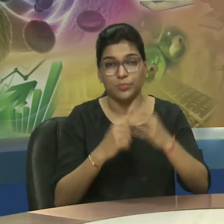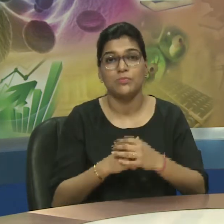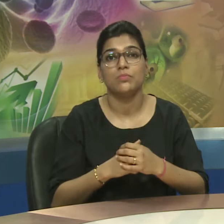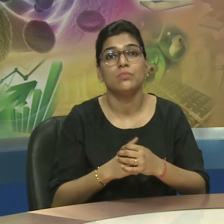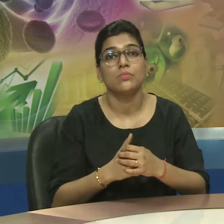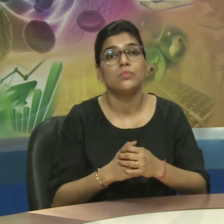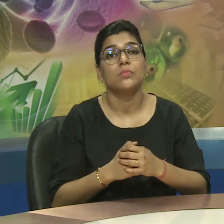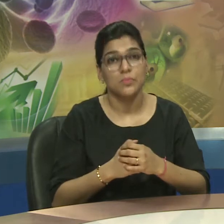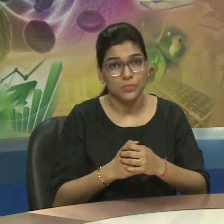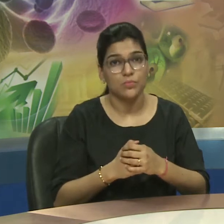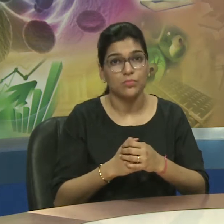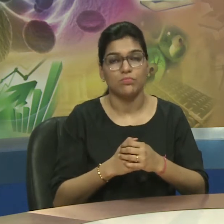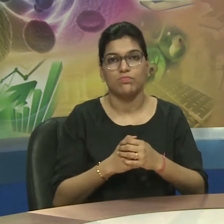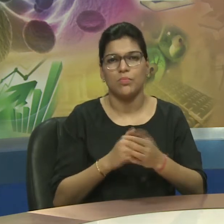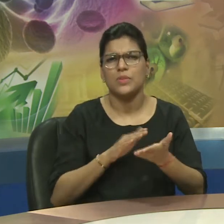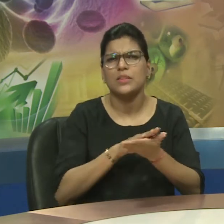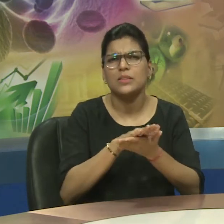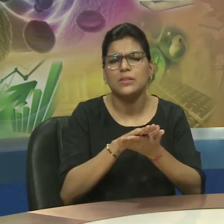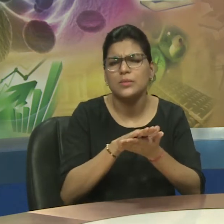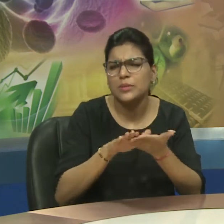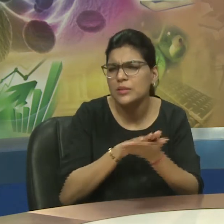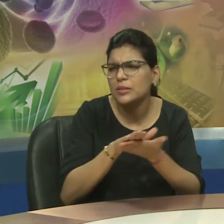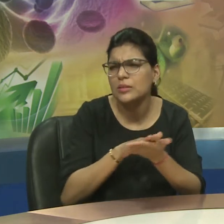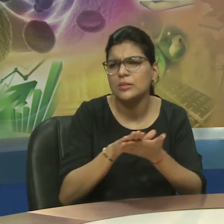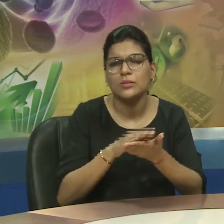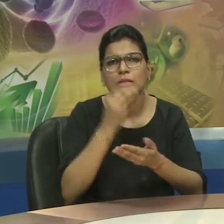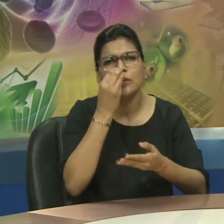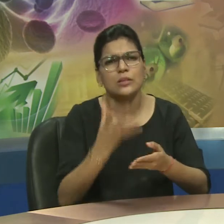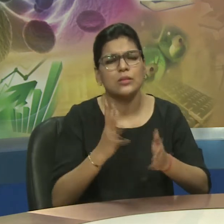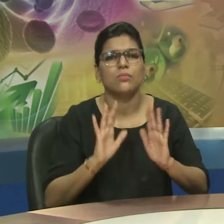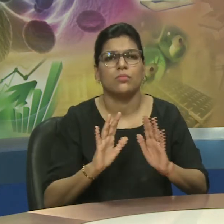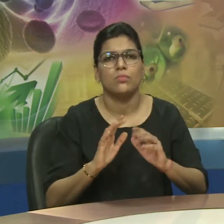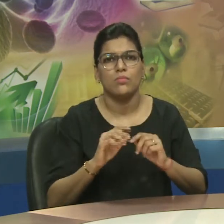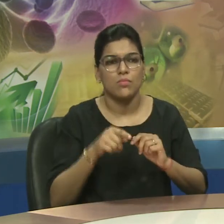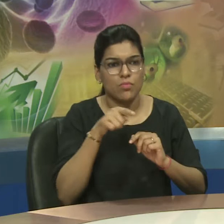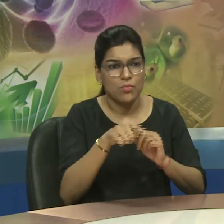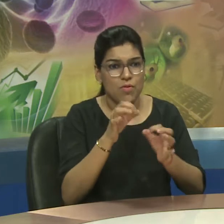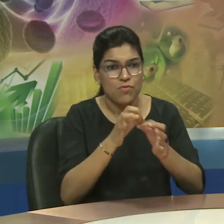Third point is the basic principle